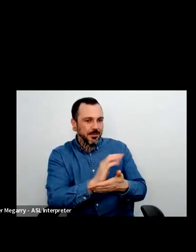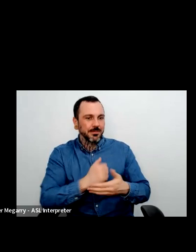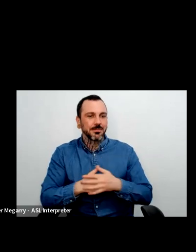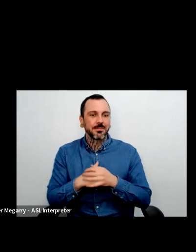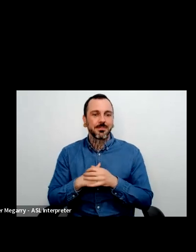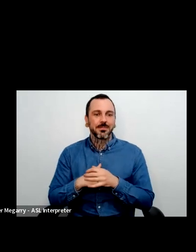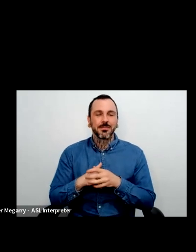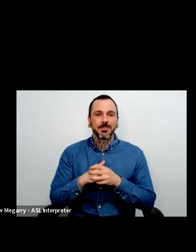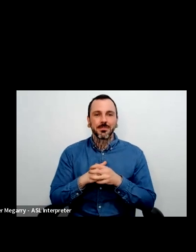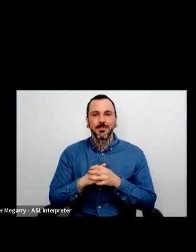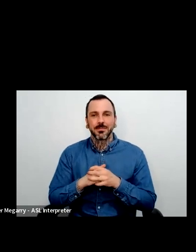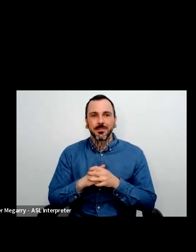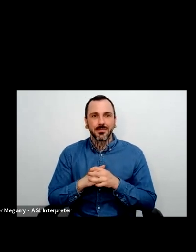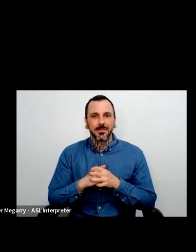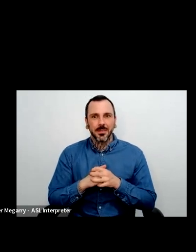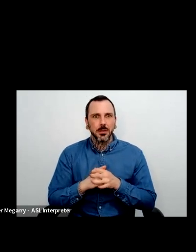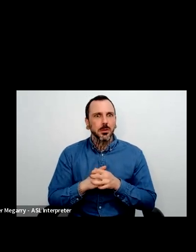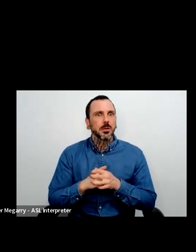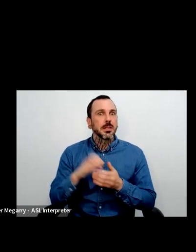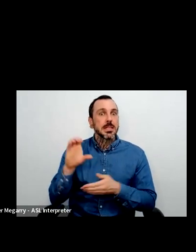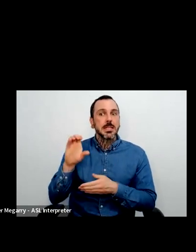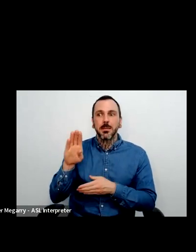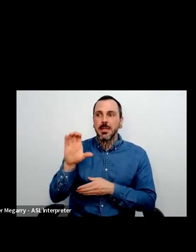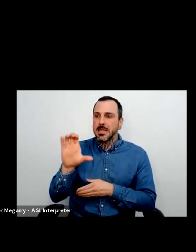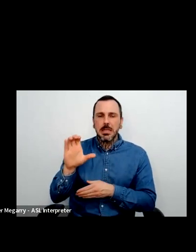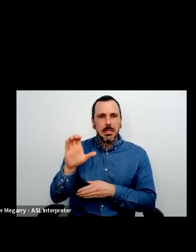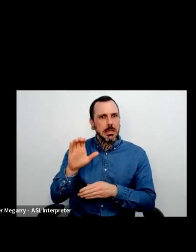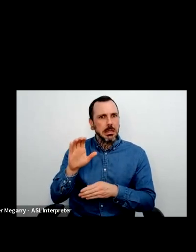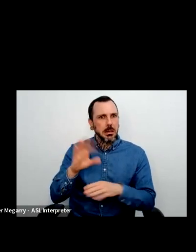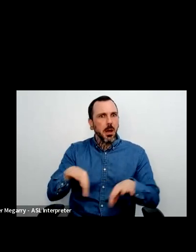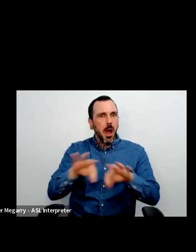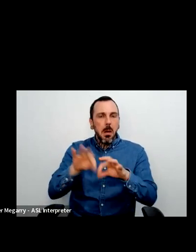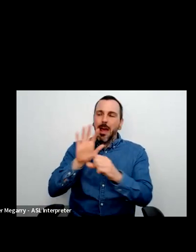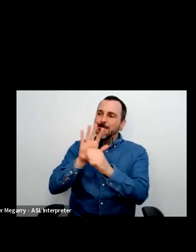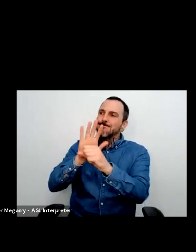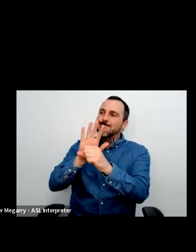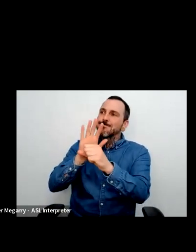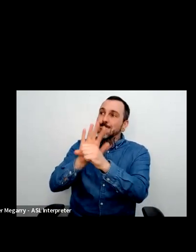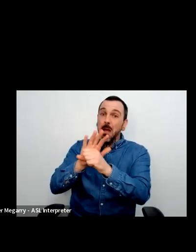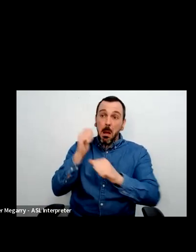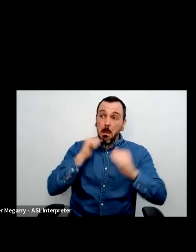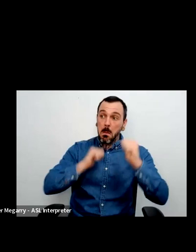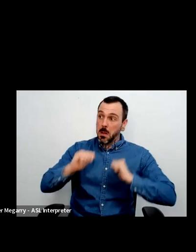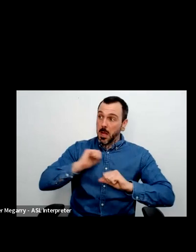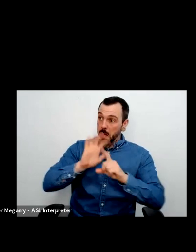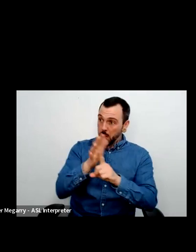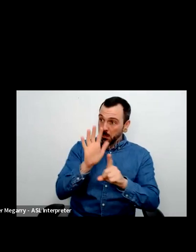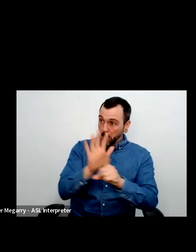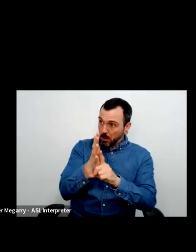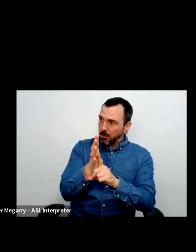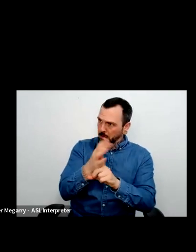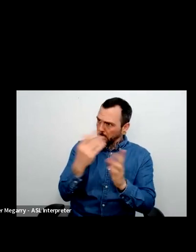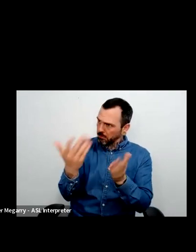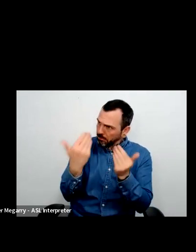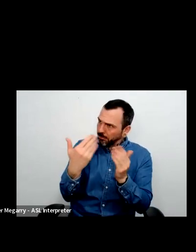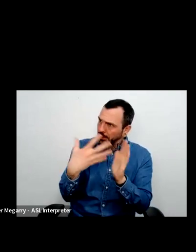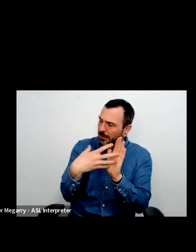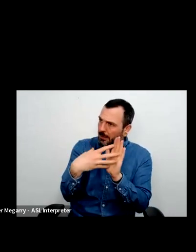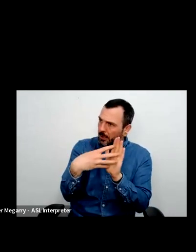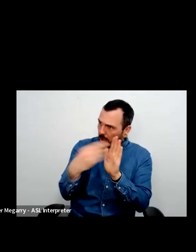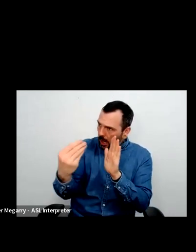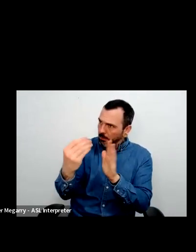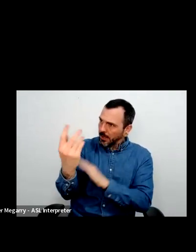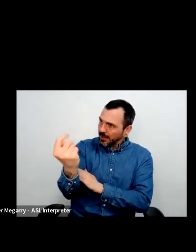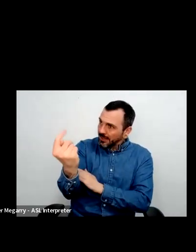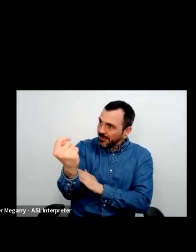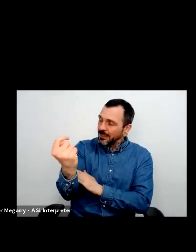crazy to do more productions of hit plays. Kim's Convenience, I should have been, I think, an example to me.